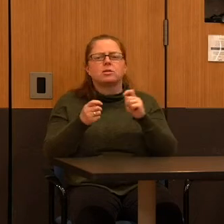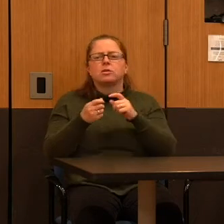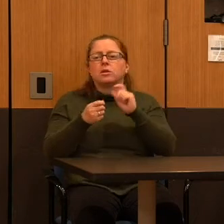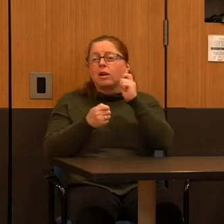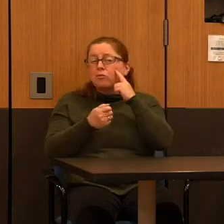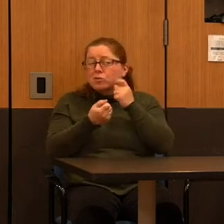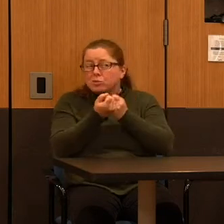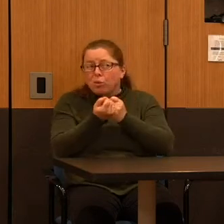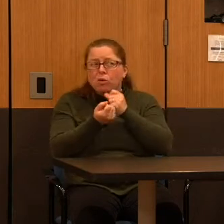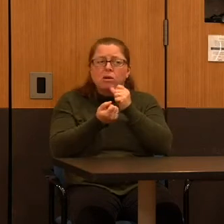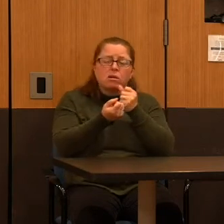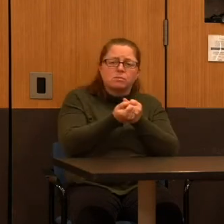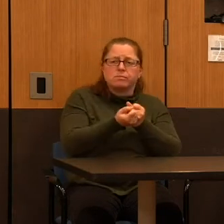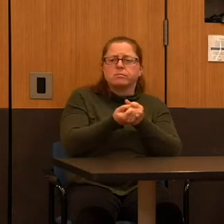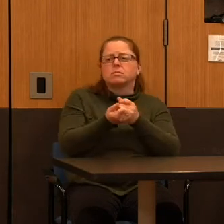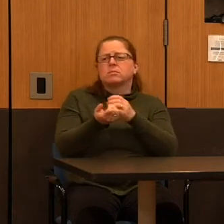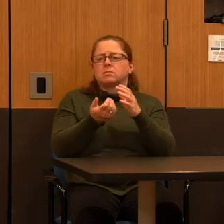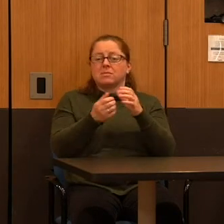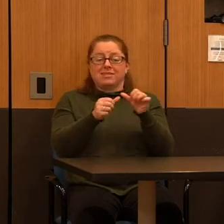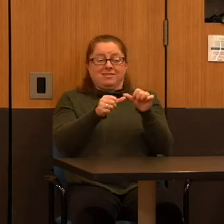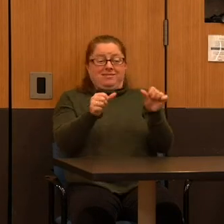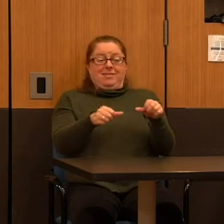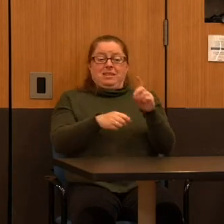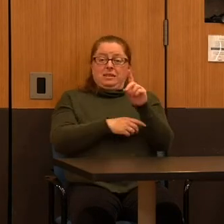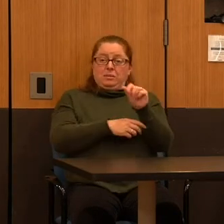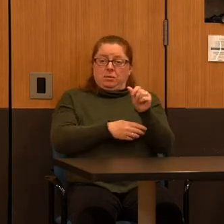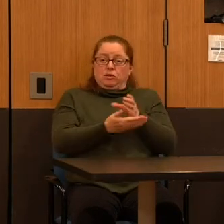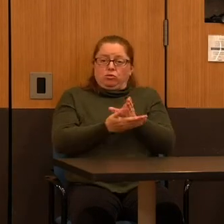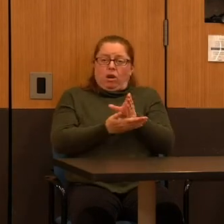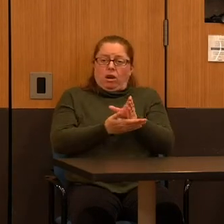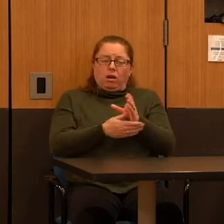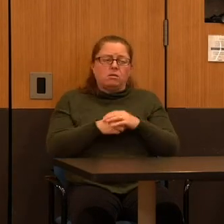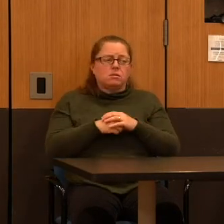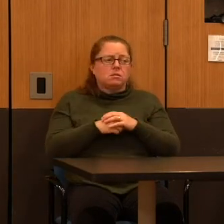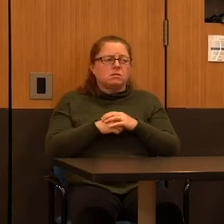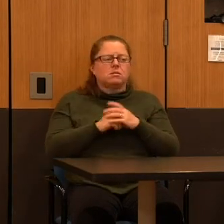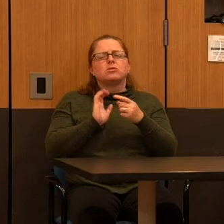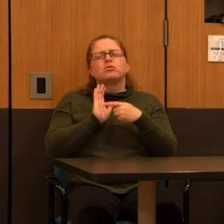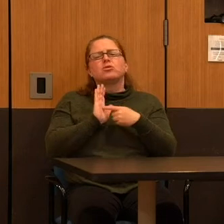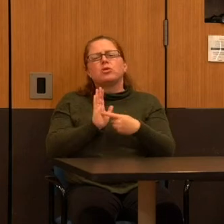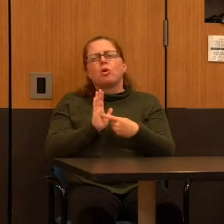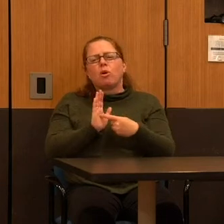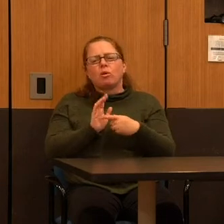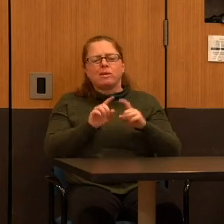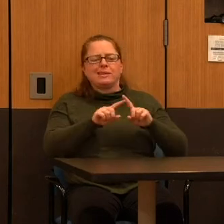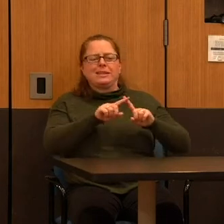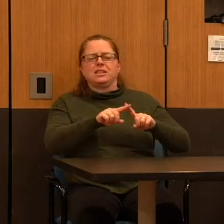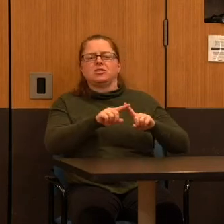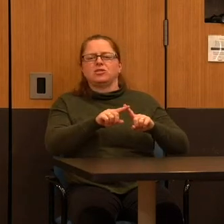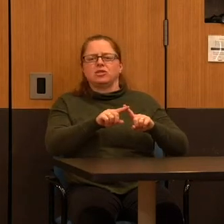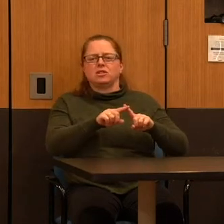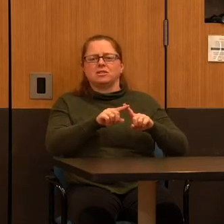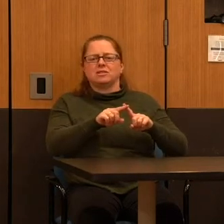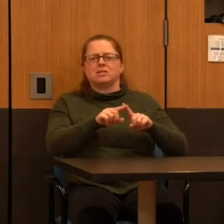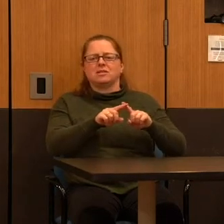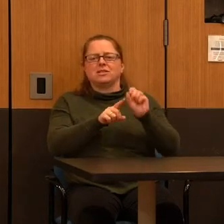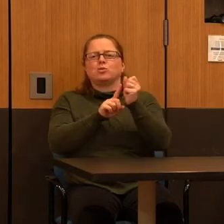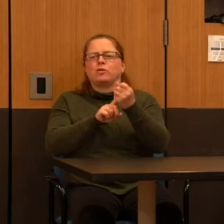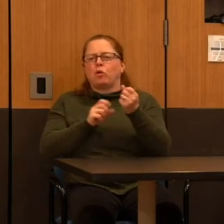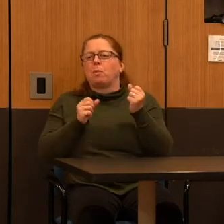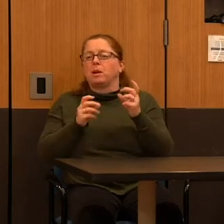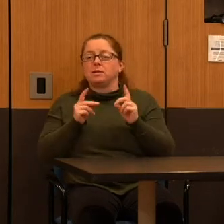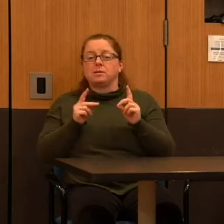this was the architecture of disability rights, it also signified the contingent nature of many disabled people's living